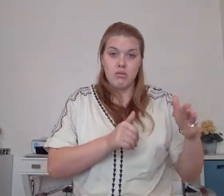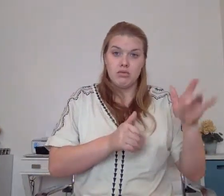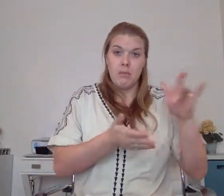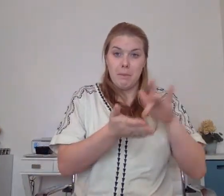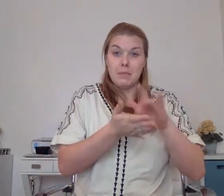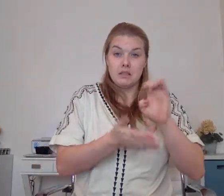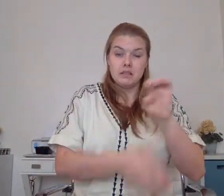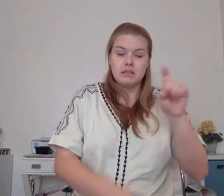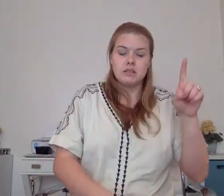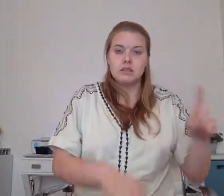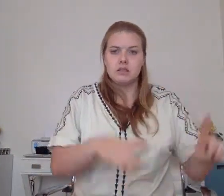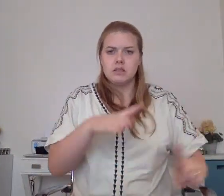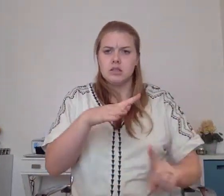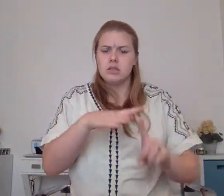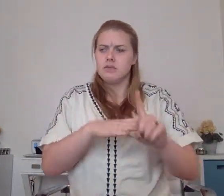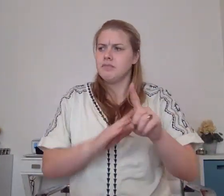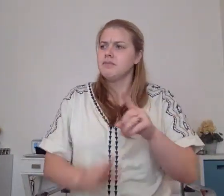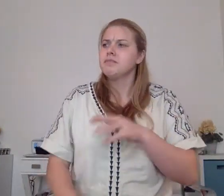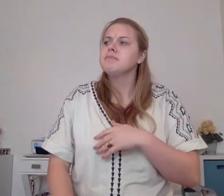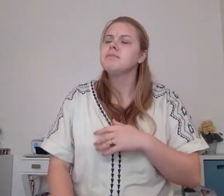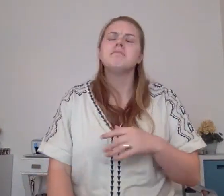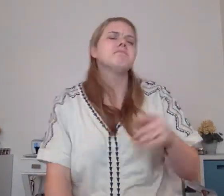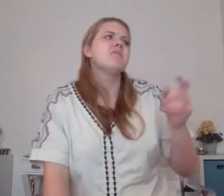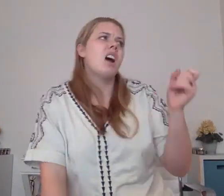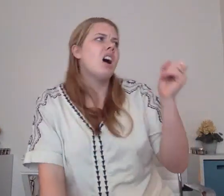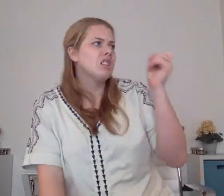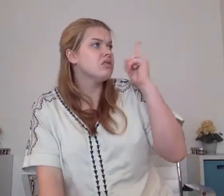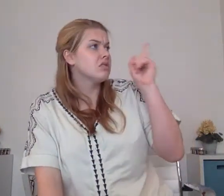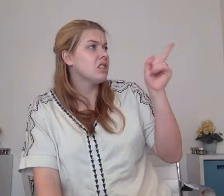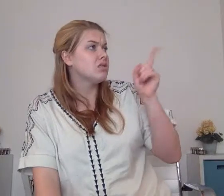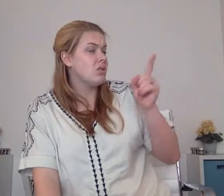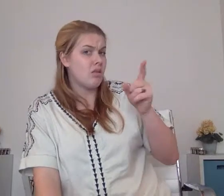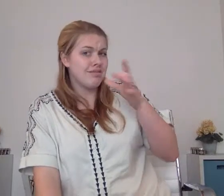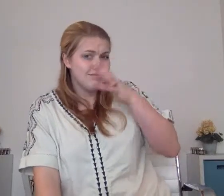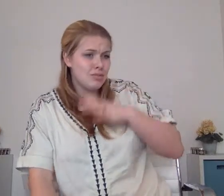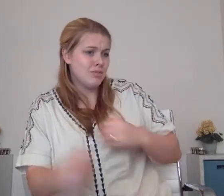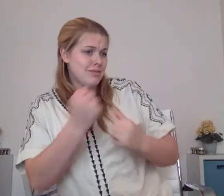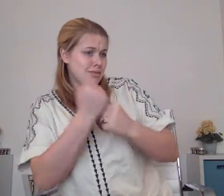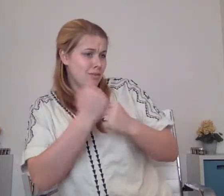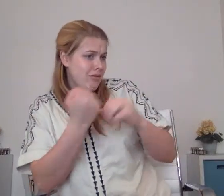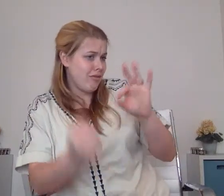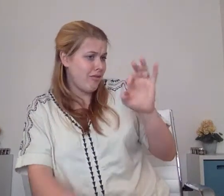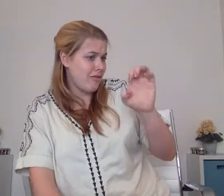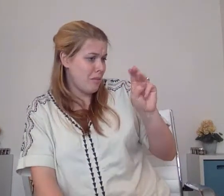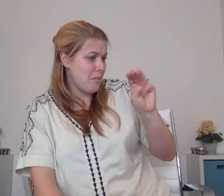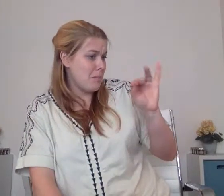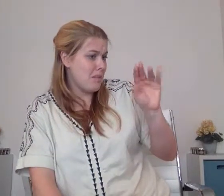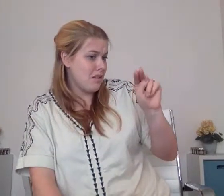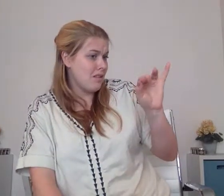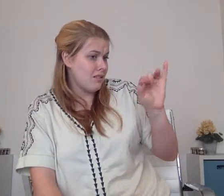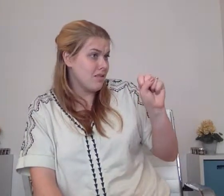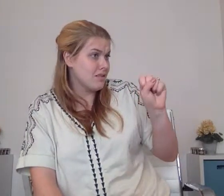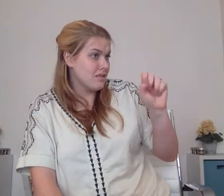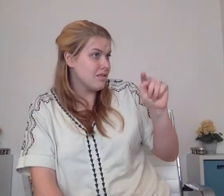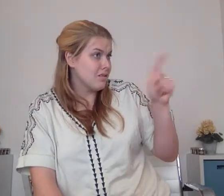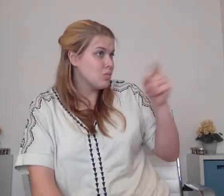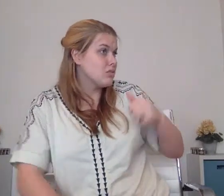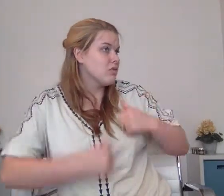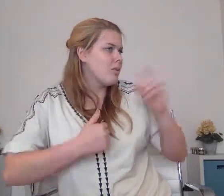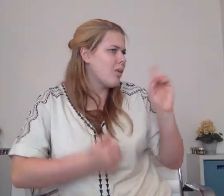said, I understand why you're a feminist because, you live in Turkey. And I said to her, I don't understand